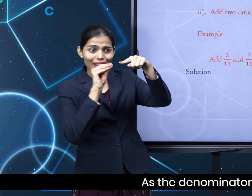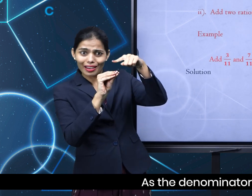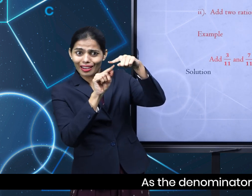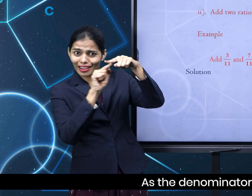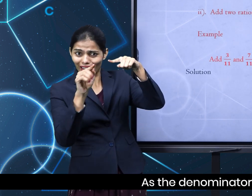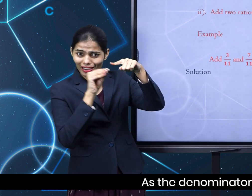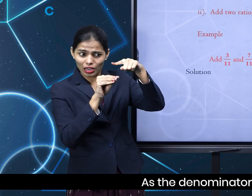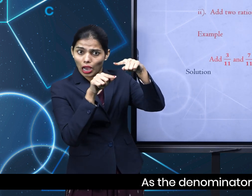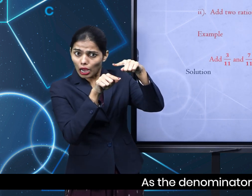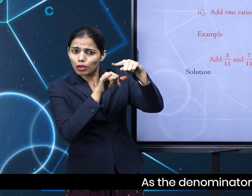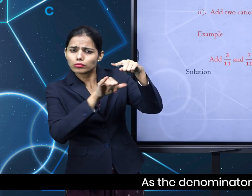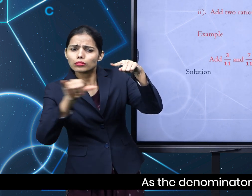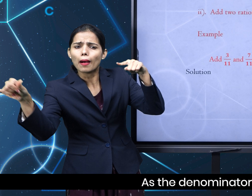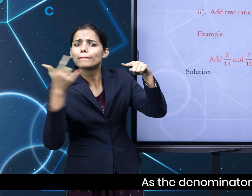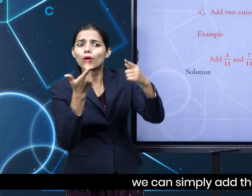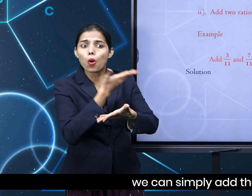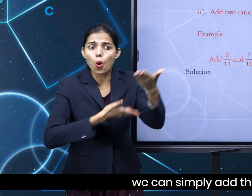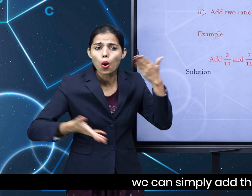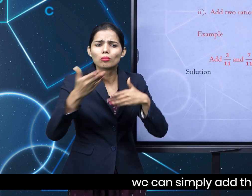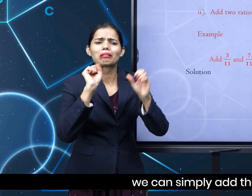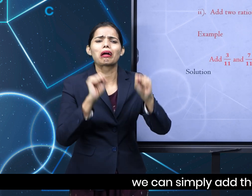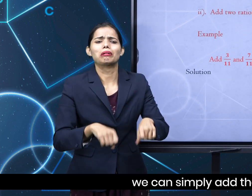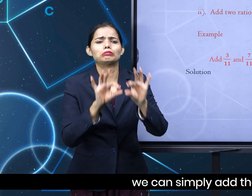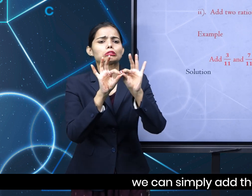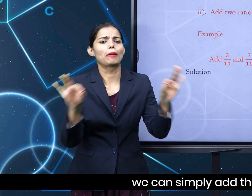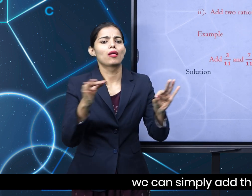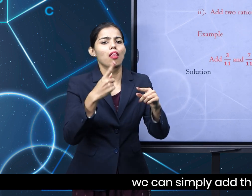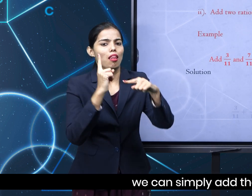the denominator is the same, we can simply add their numerator.